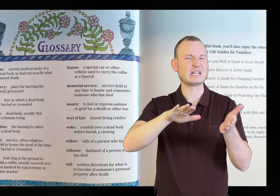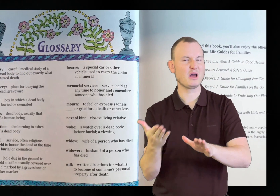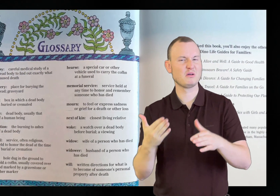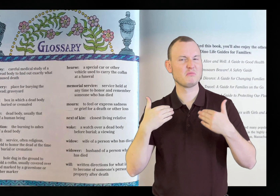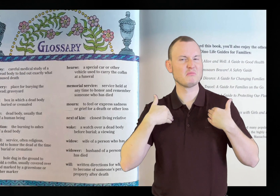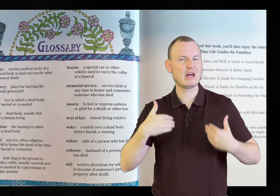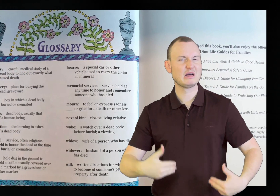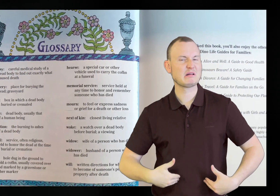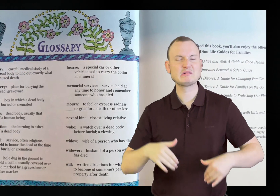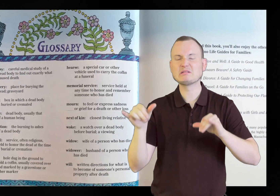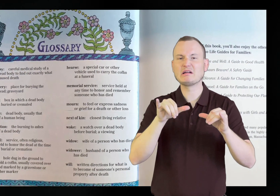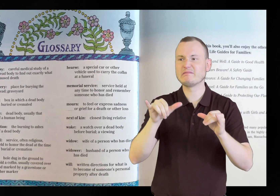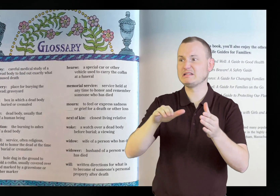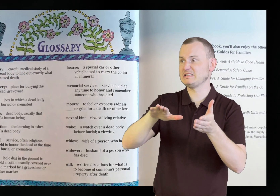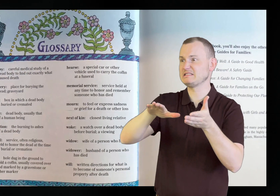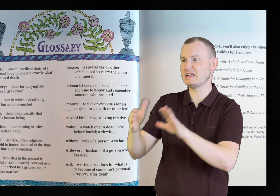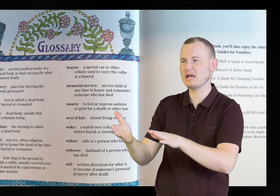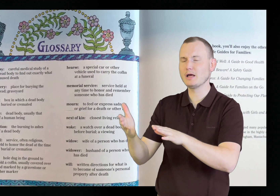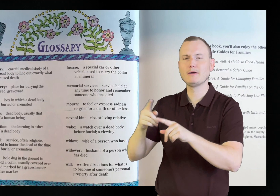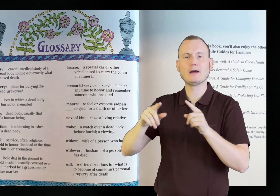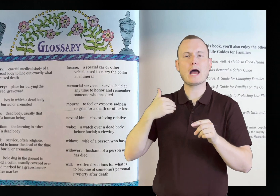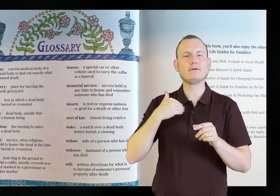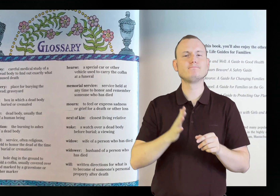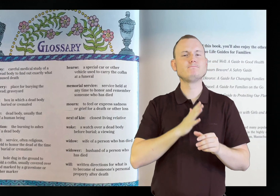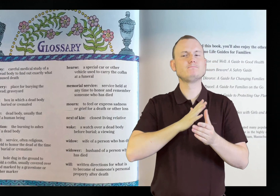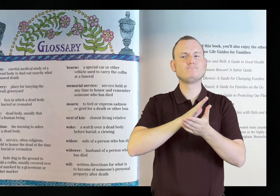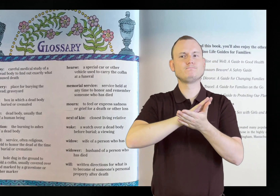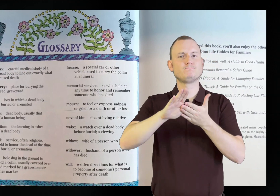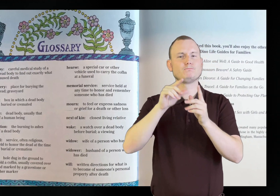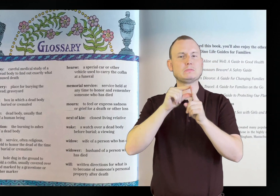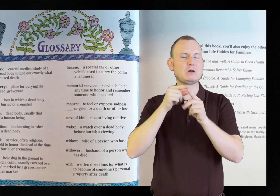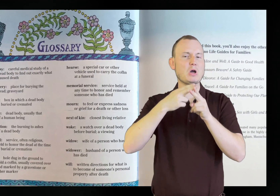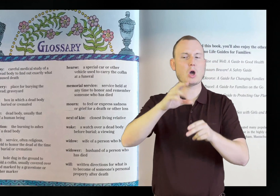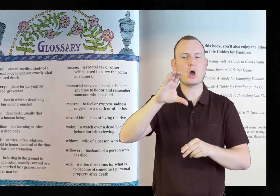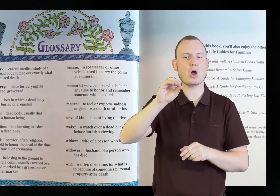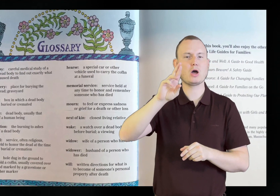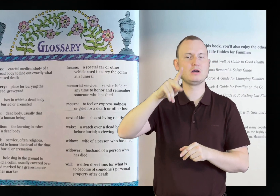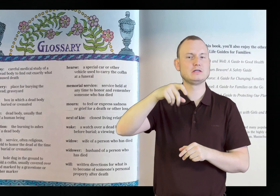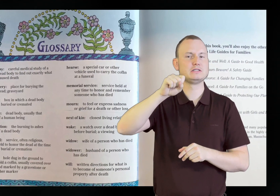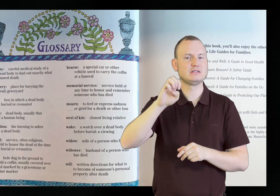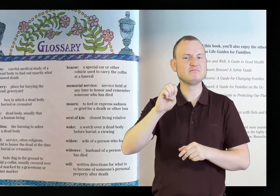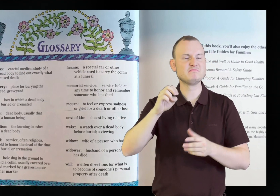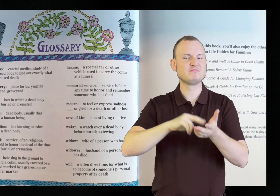Corpse. Dead body, usually that of a human being.